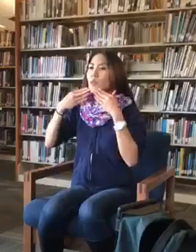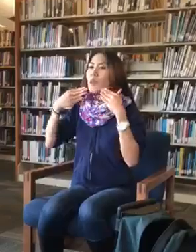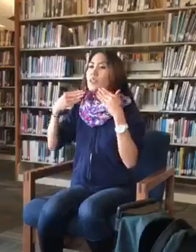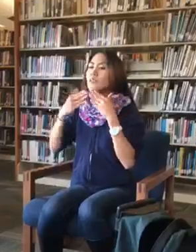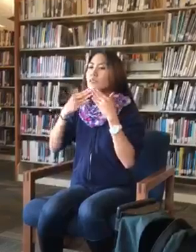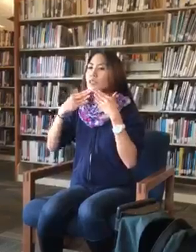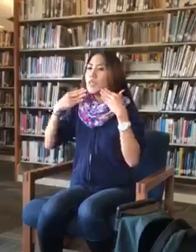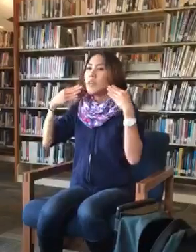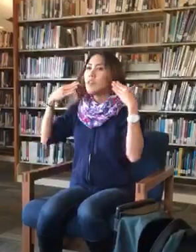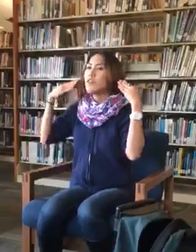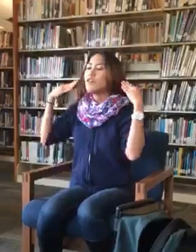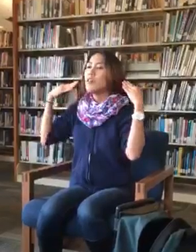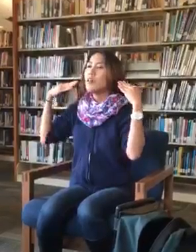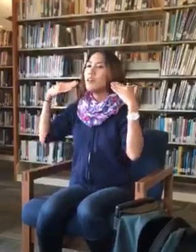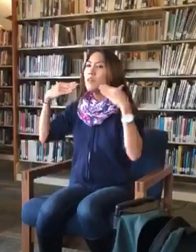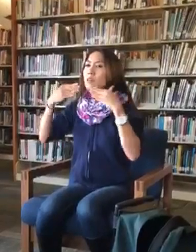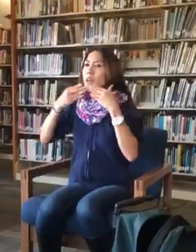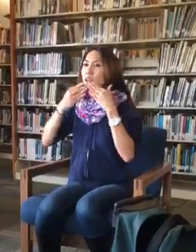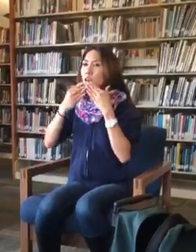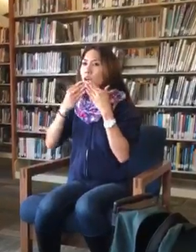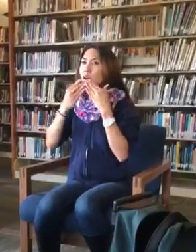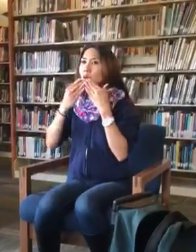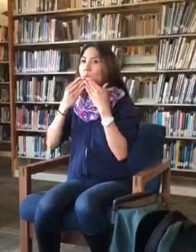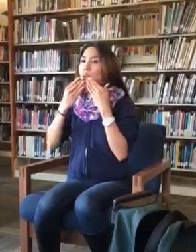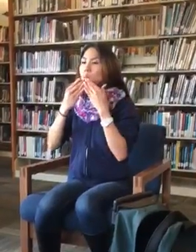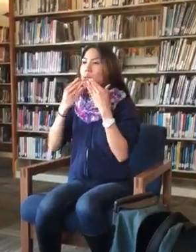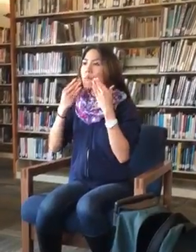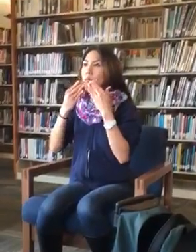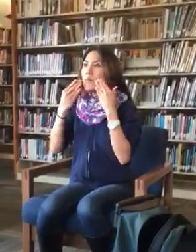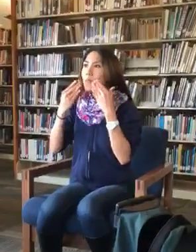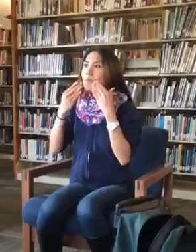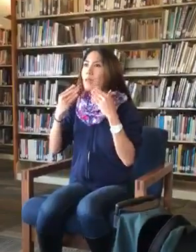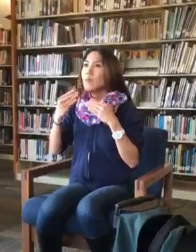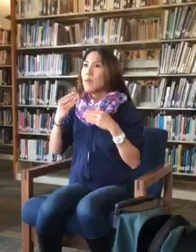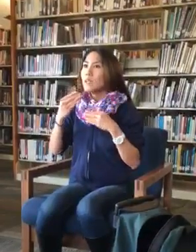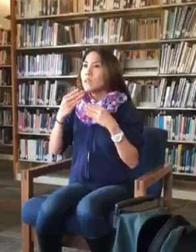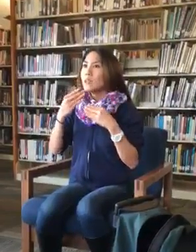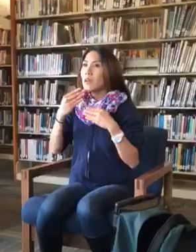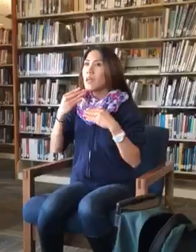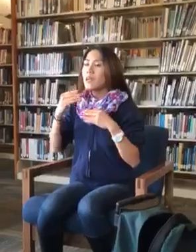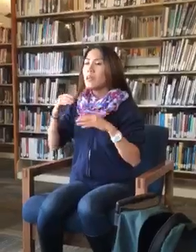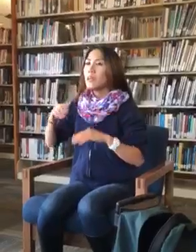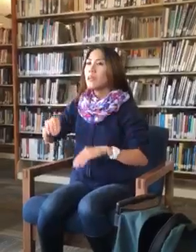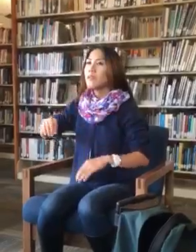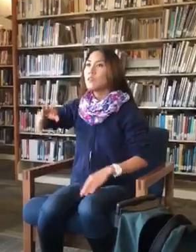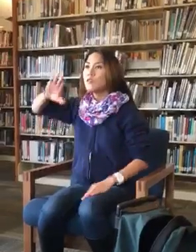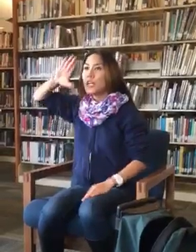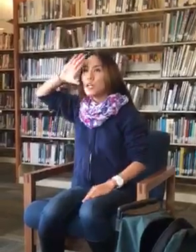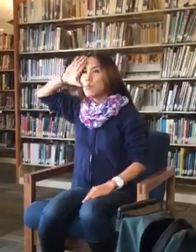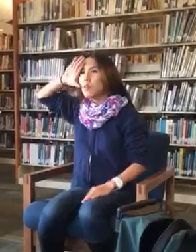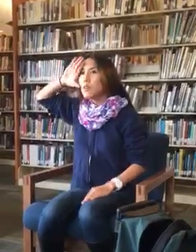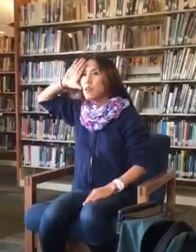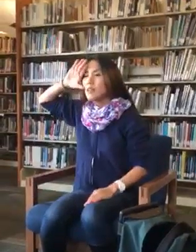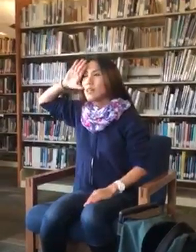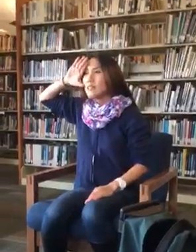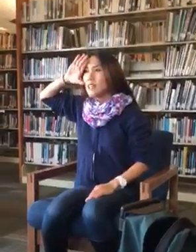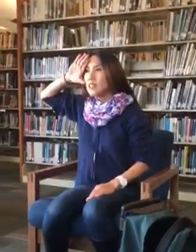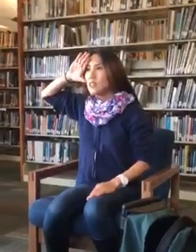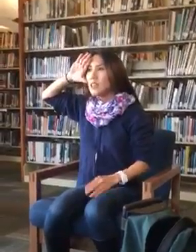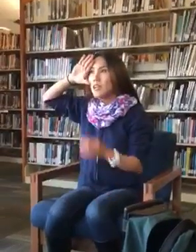branch is your chin, your jaw, and your bottom lip. Maxillary, so trigeminal, that's sensory.